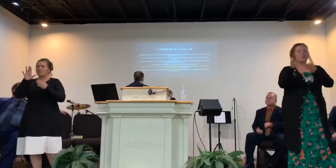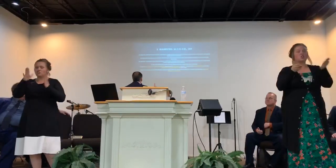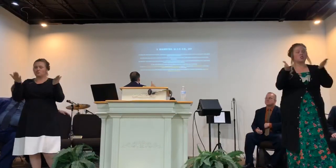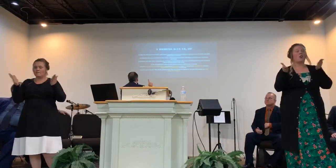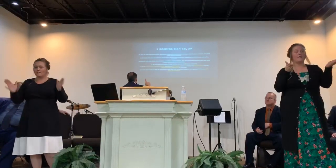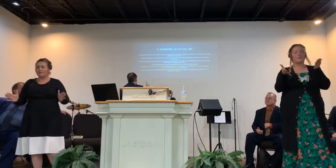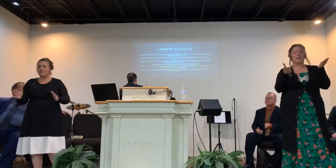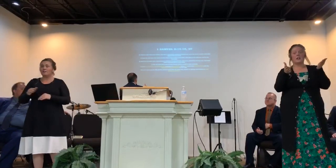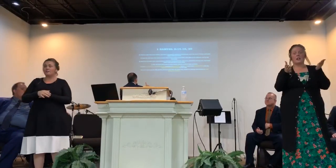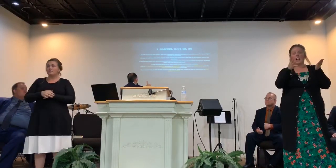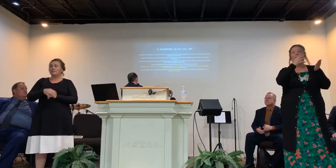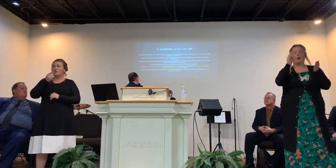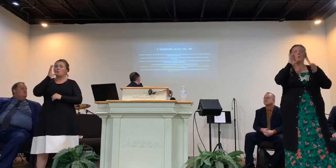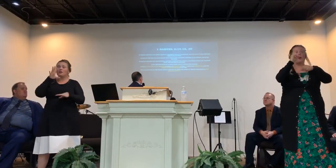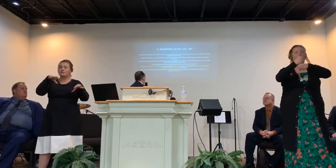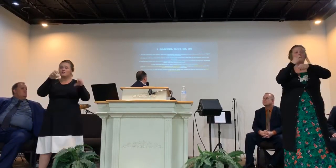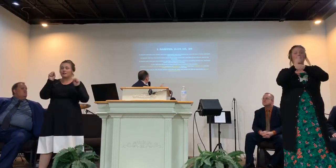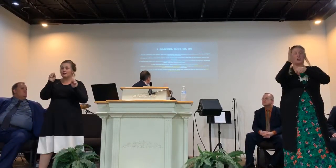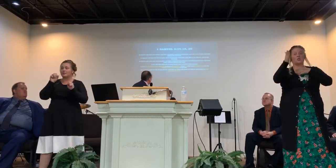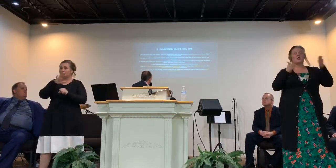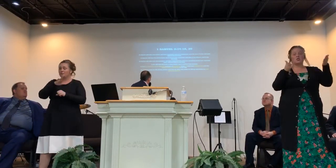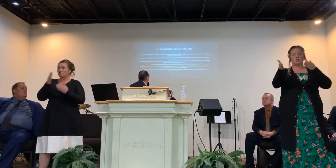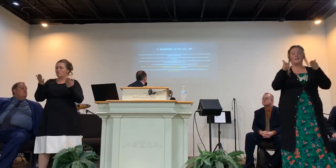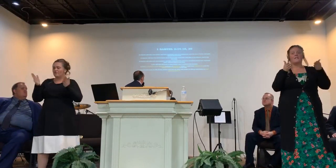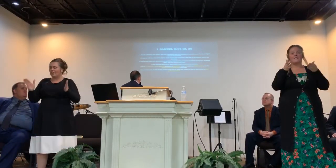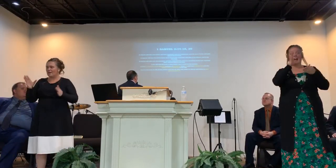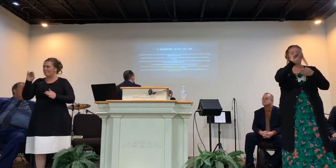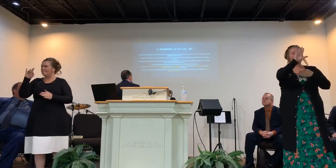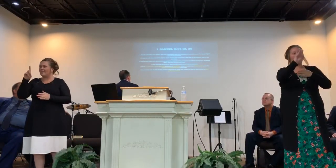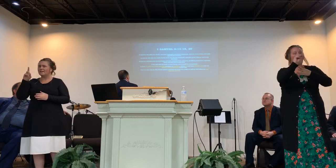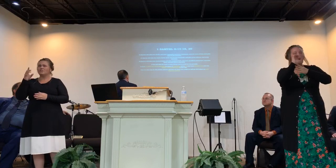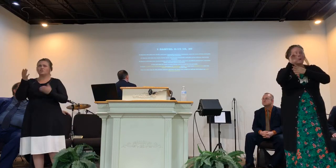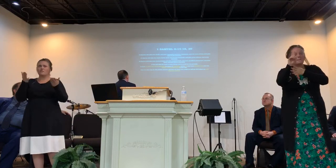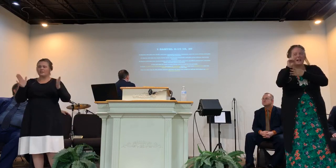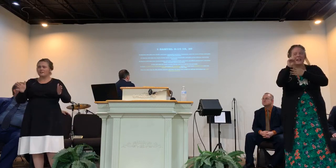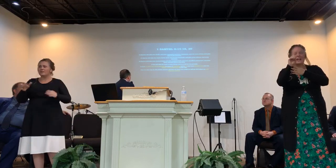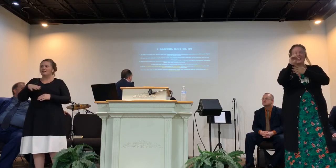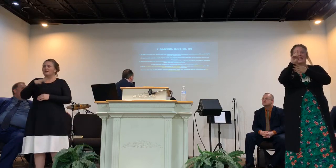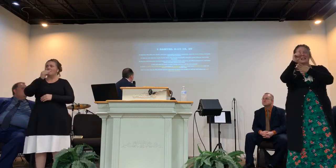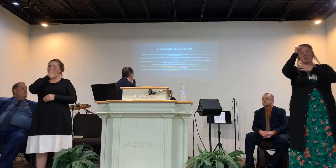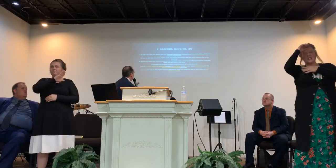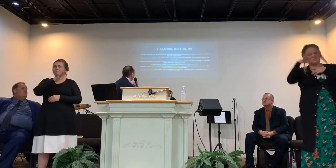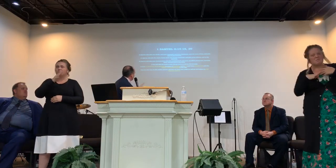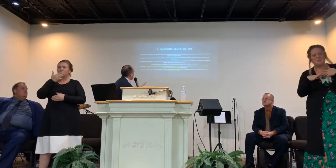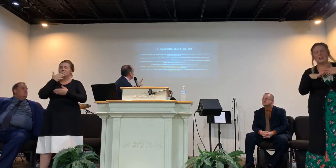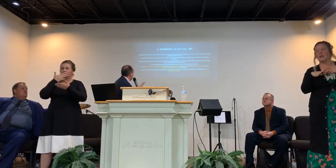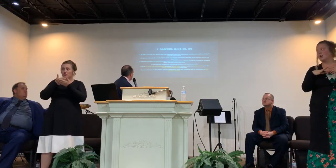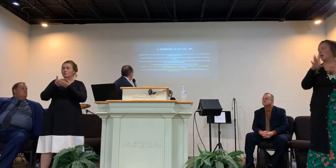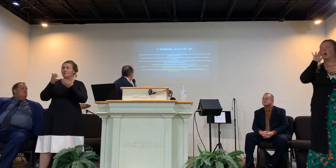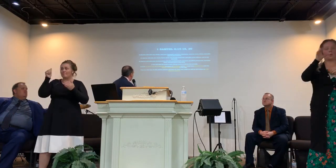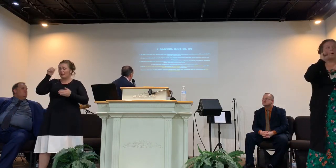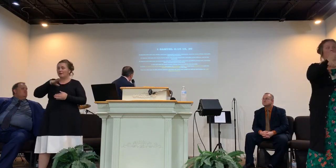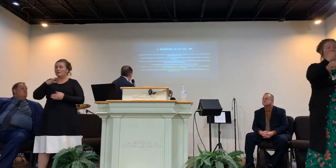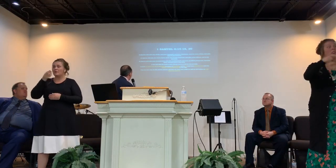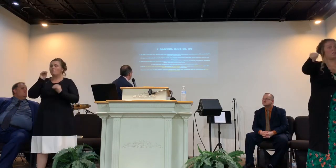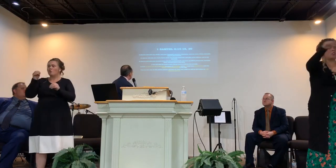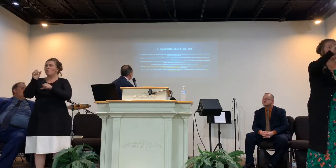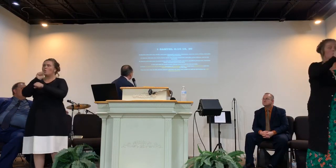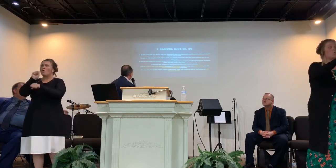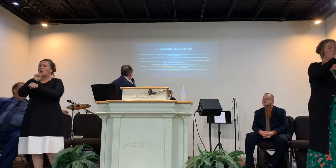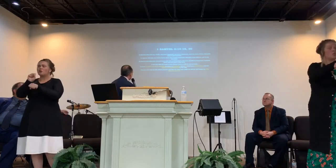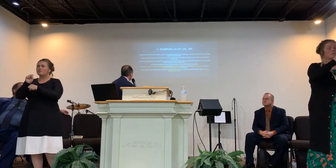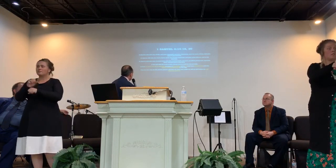will make or take your men servants and your maid servants and your goodliest men and your asses, and he put them to work, his